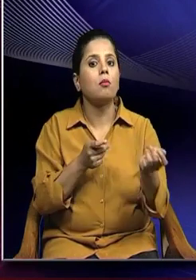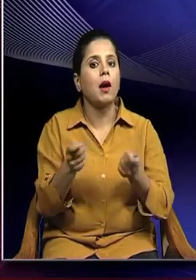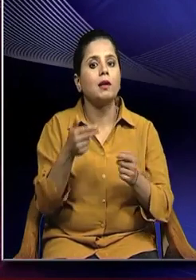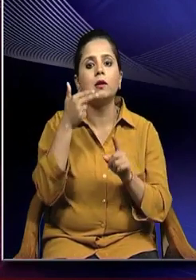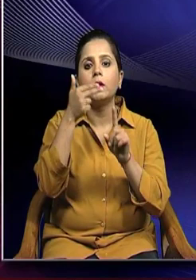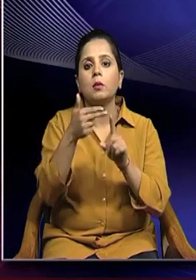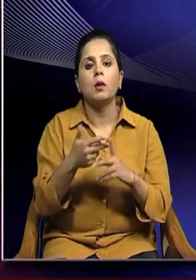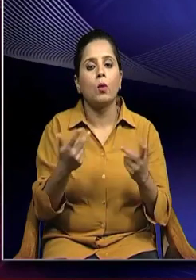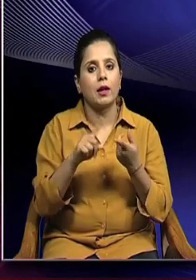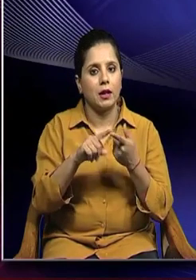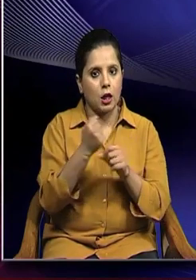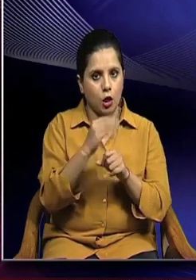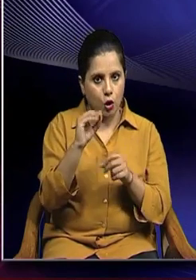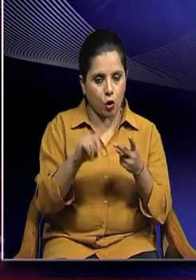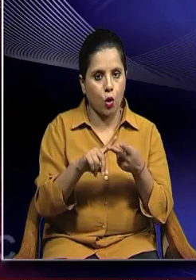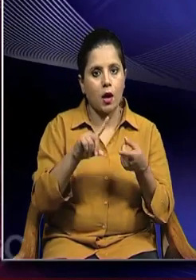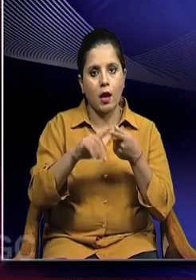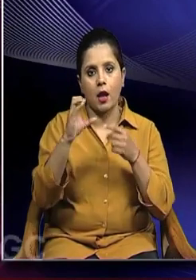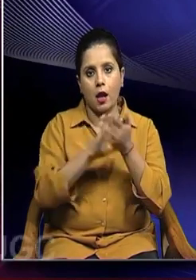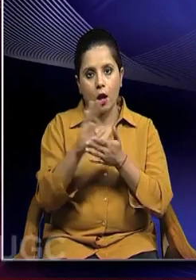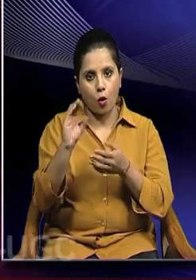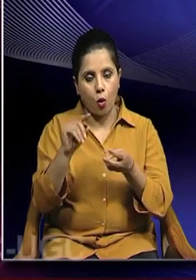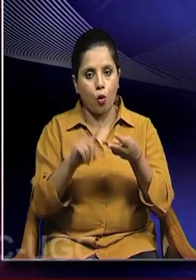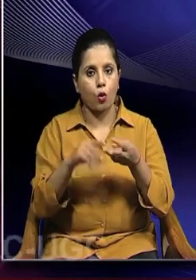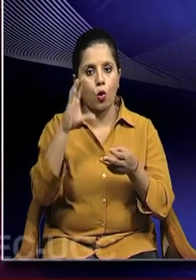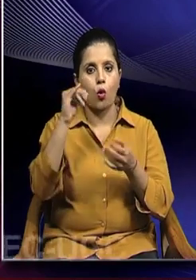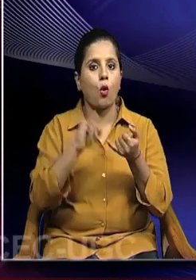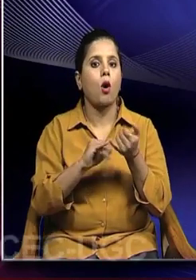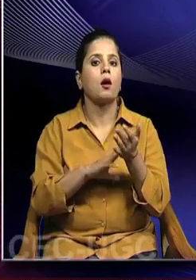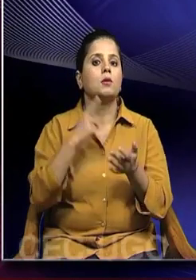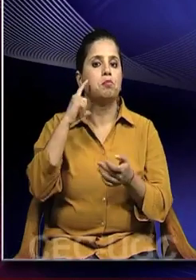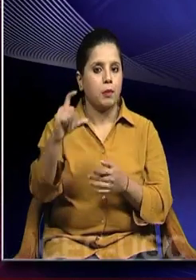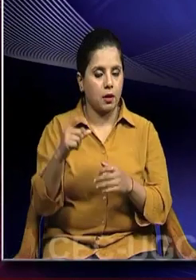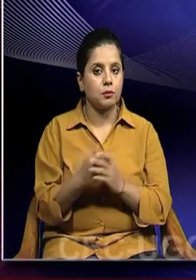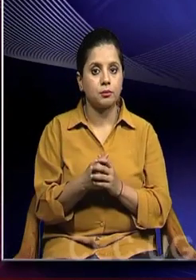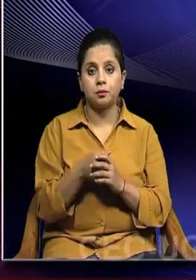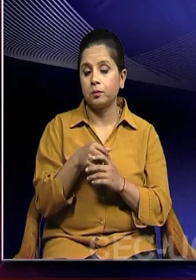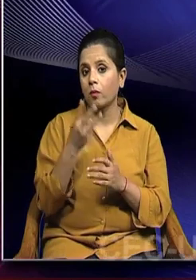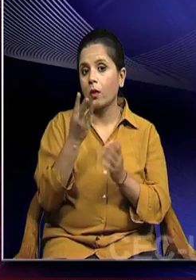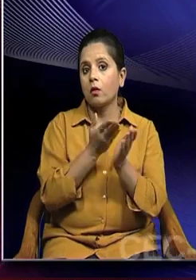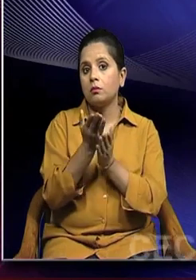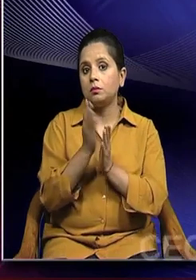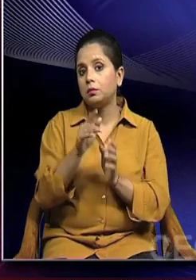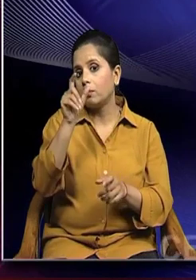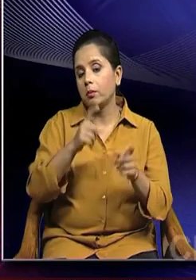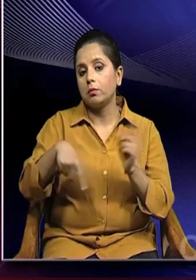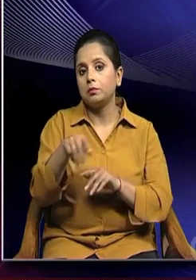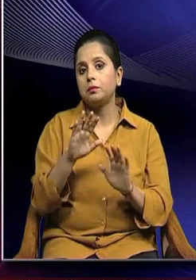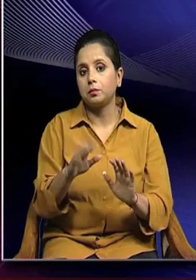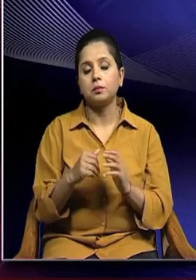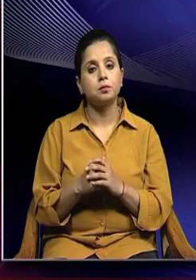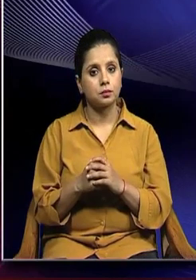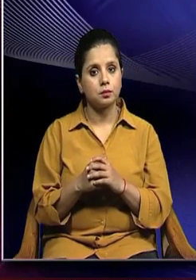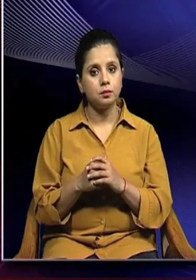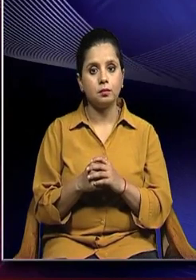as ego, echo and cosmic. Accordingly, there are 3 types of people.